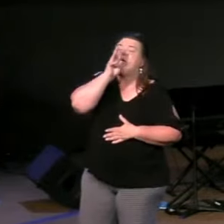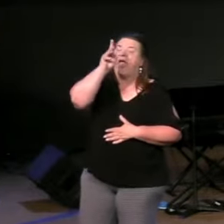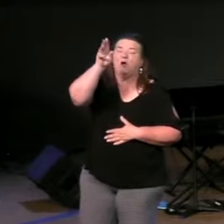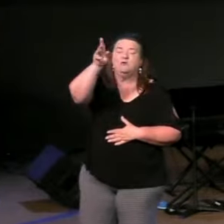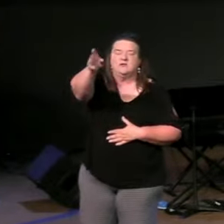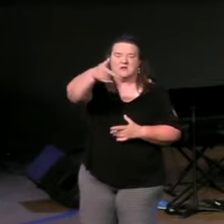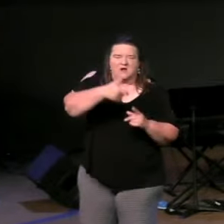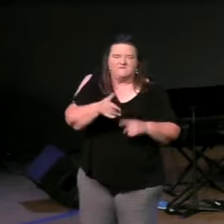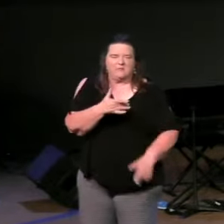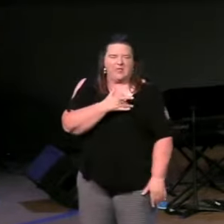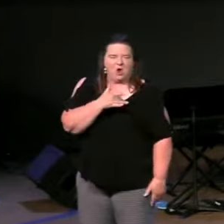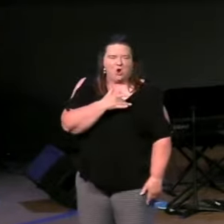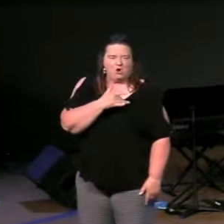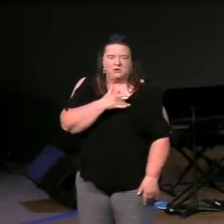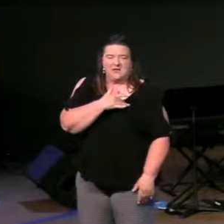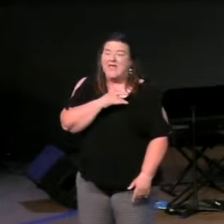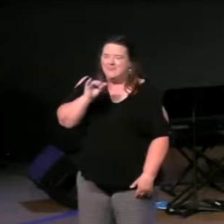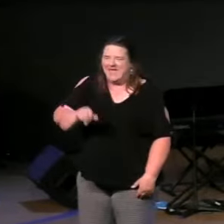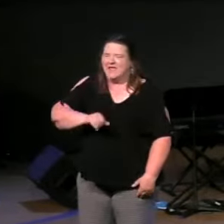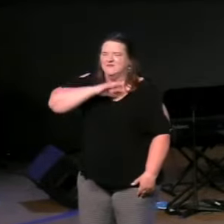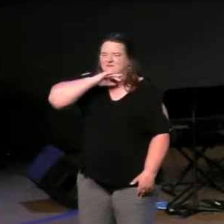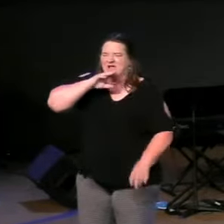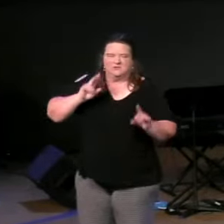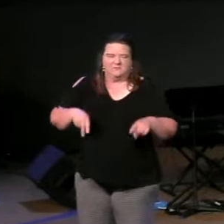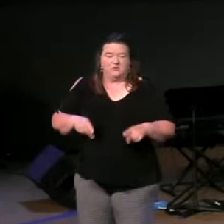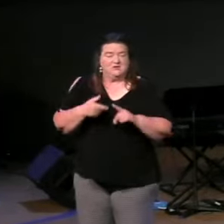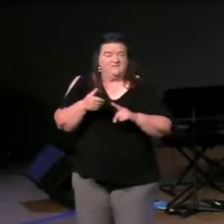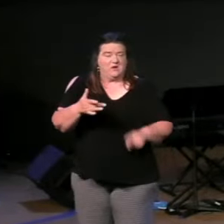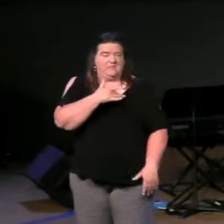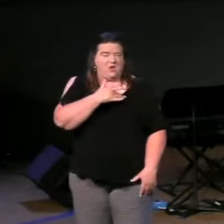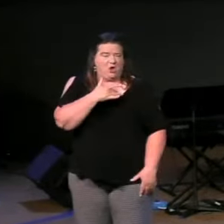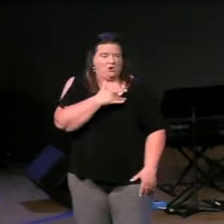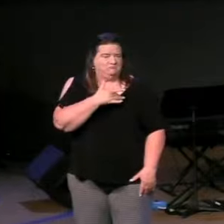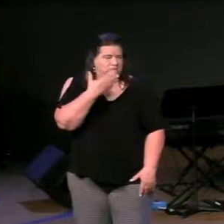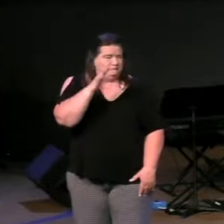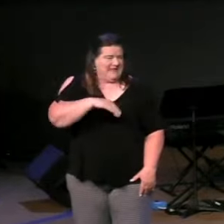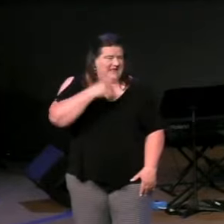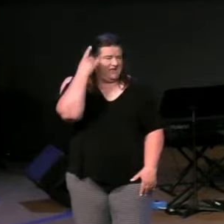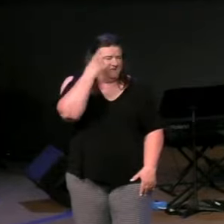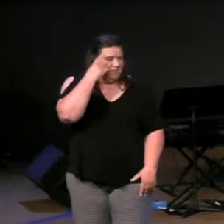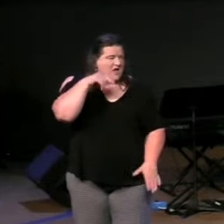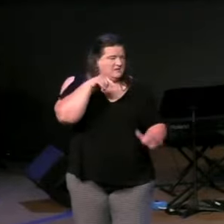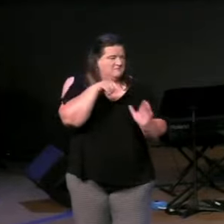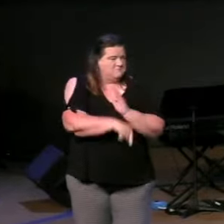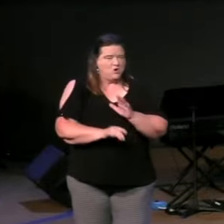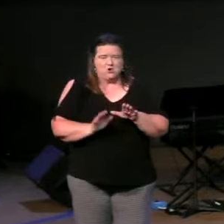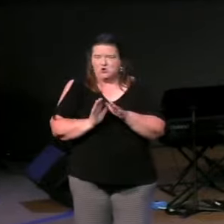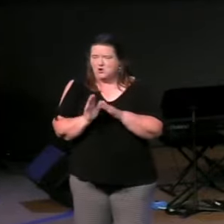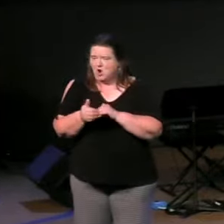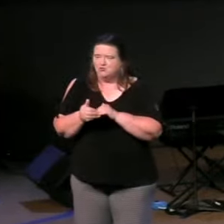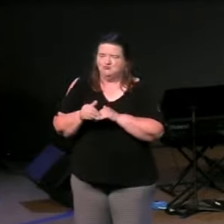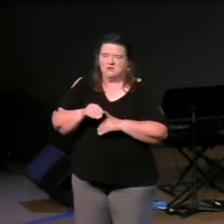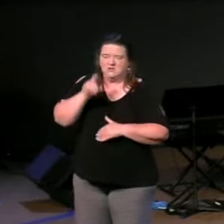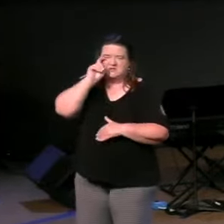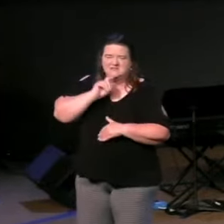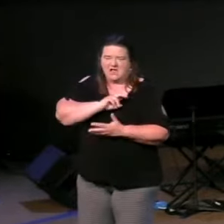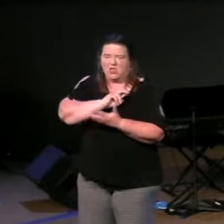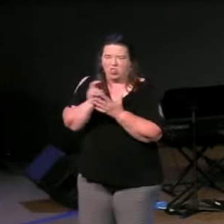come from the heart, and these defile them. For out of the heart come evil thoughts, murder, adultery, sexual